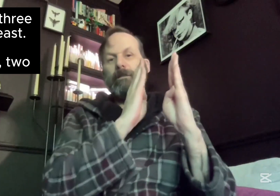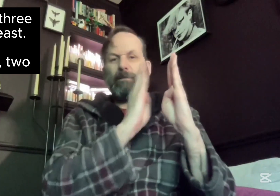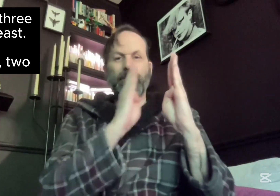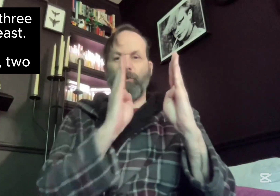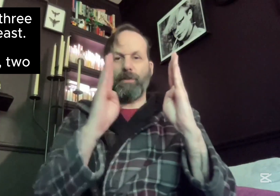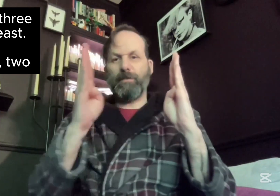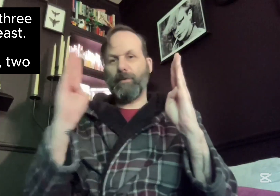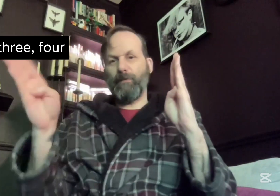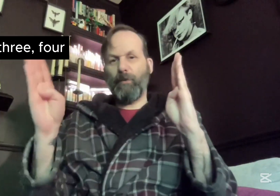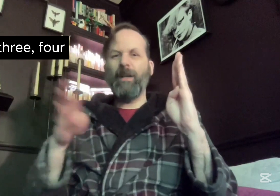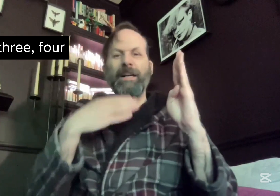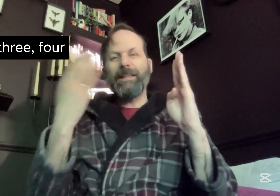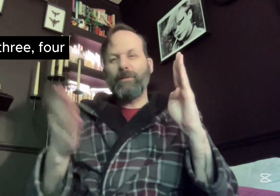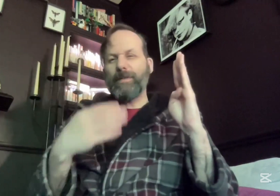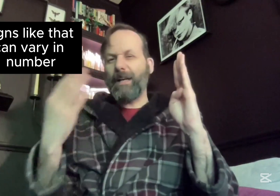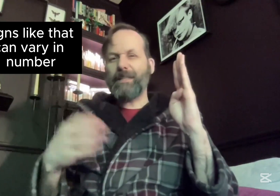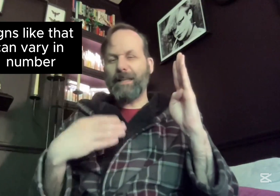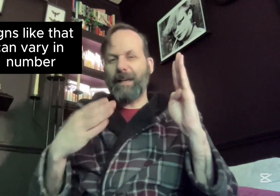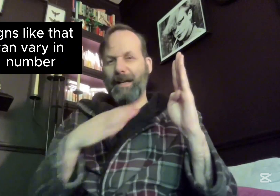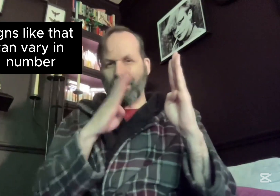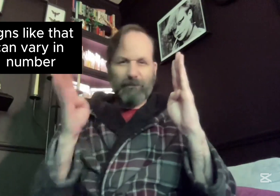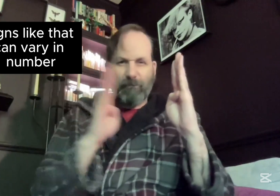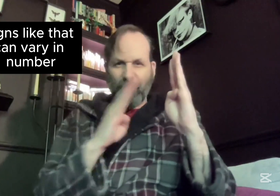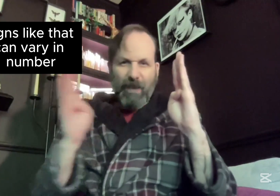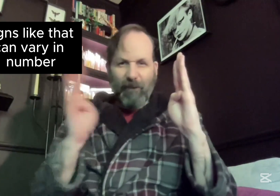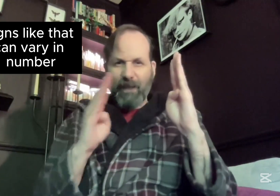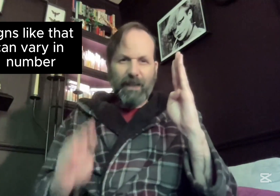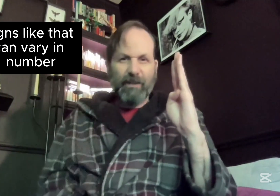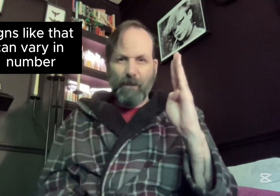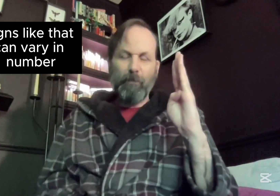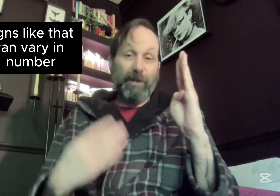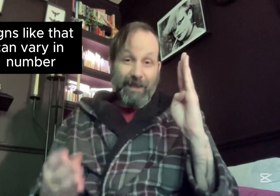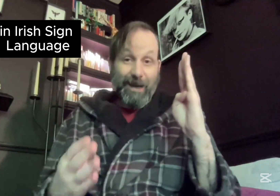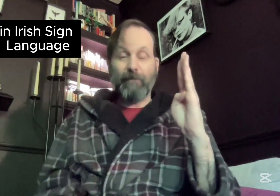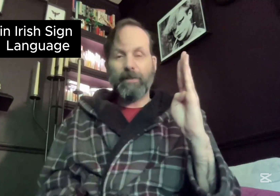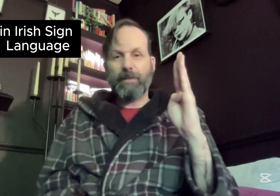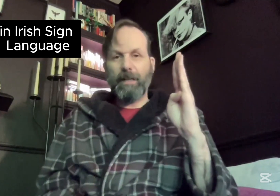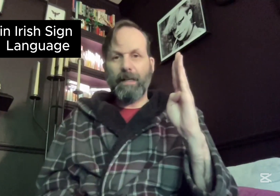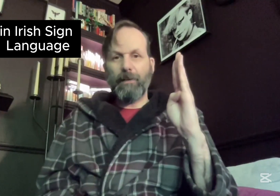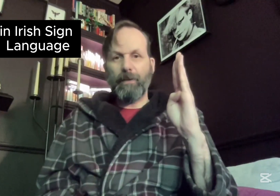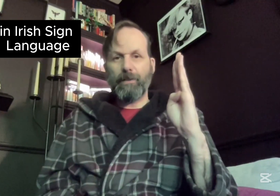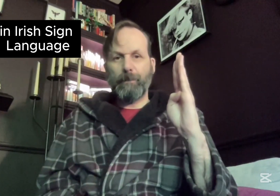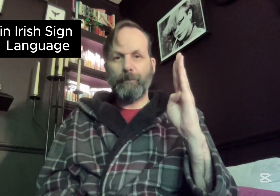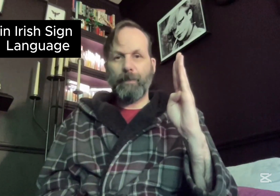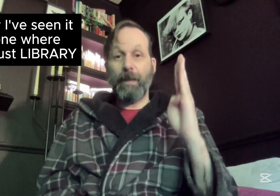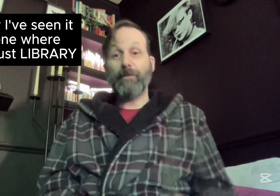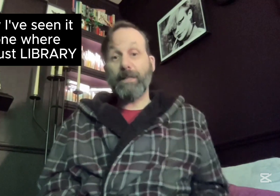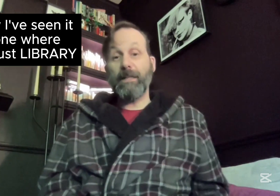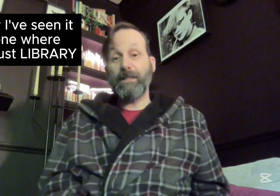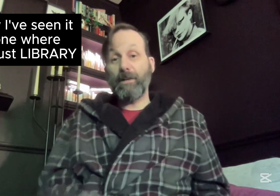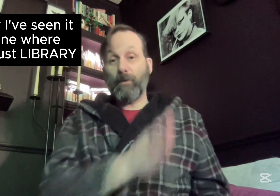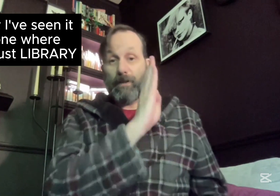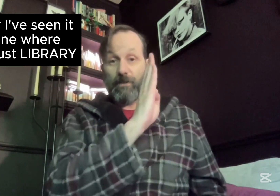1, 2, 3, 4. Signs like that can vary in number in Irish Sign Language. Now, I've seen it done where it's